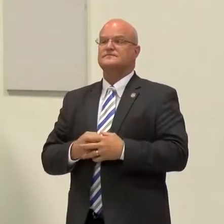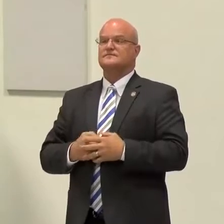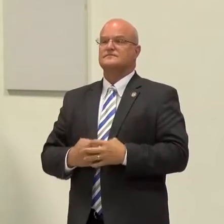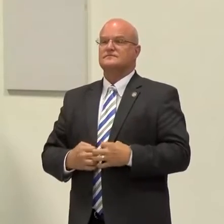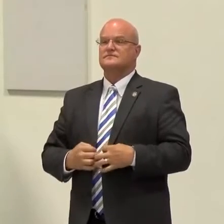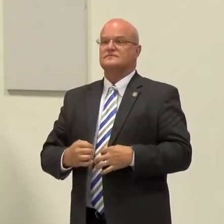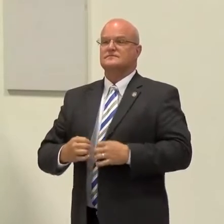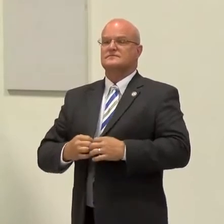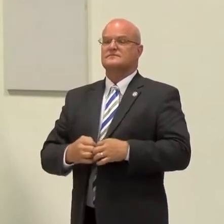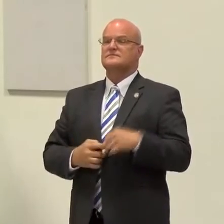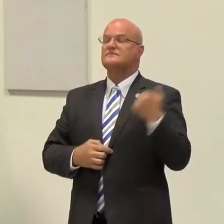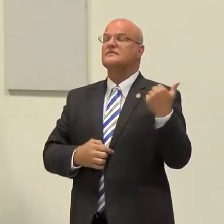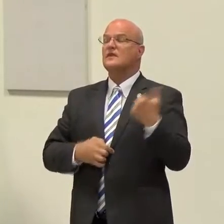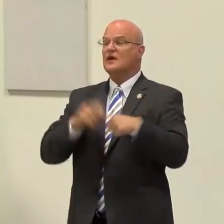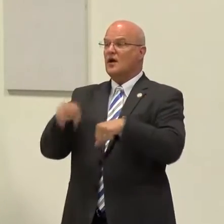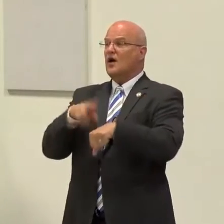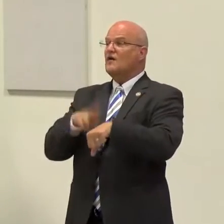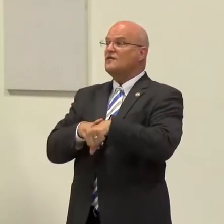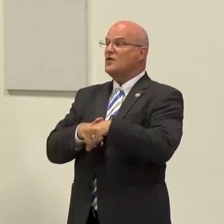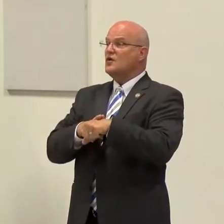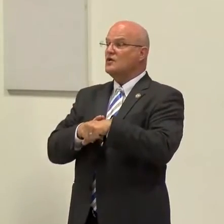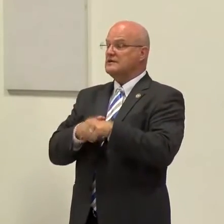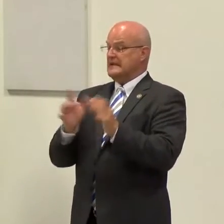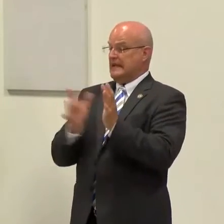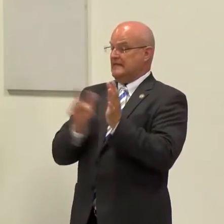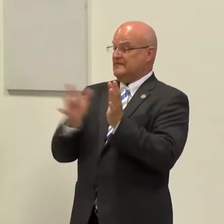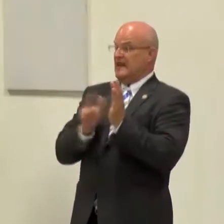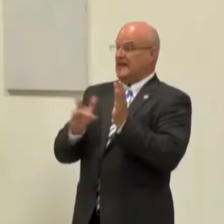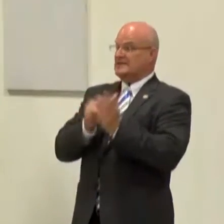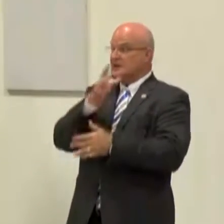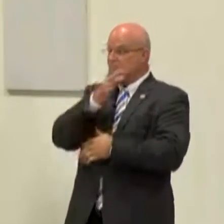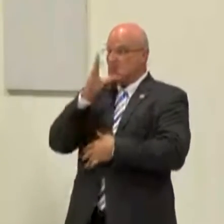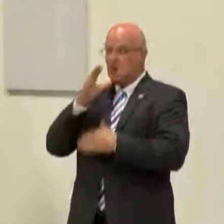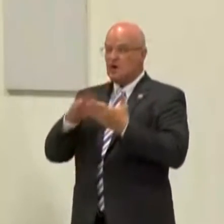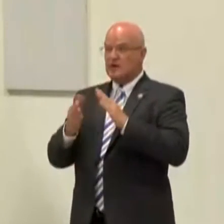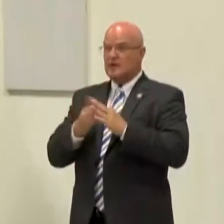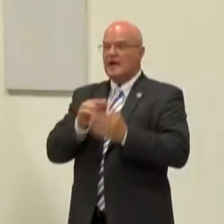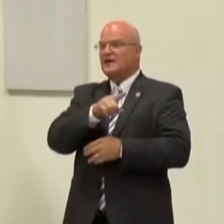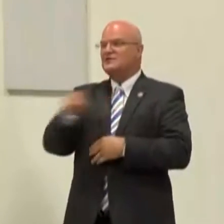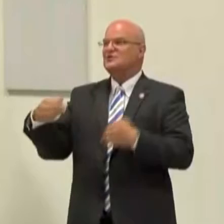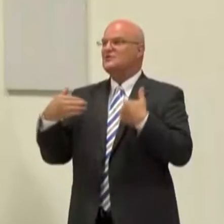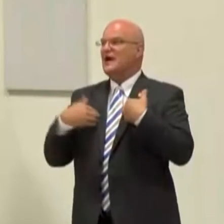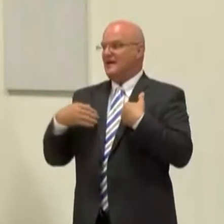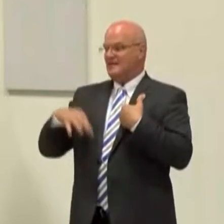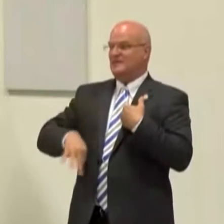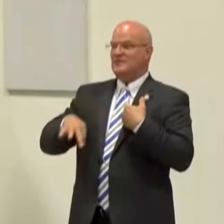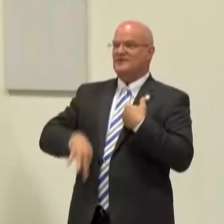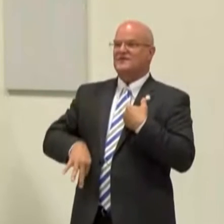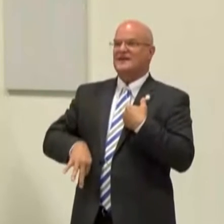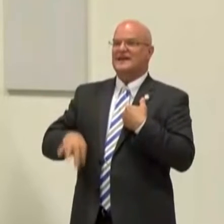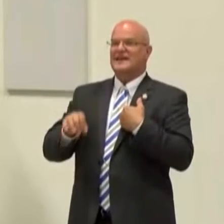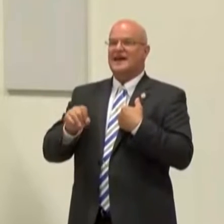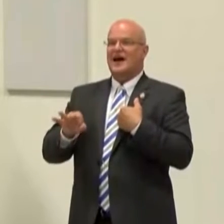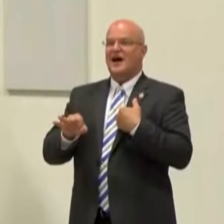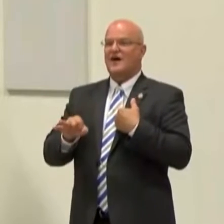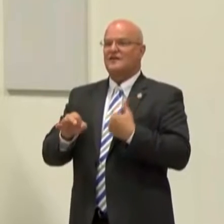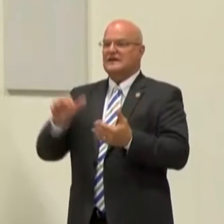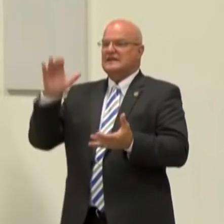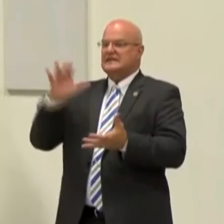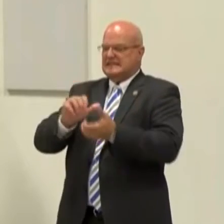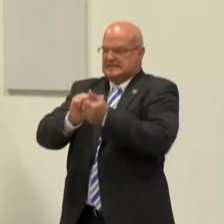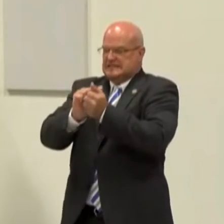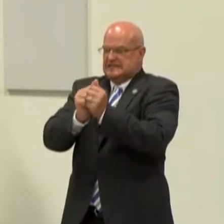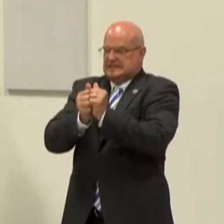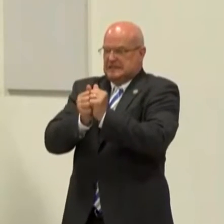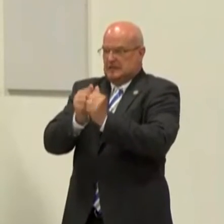difference? Well, of course, the advantage in rural communities is that you have the benefit of less density